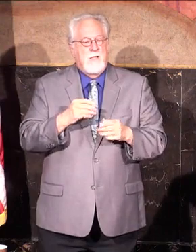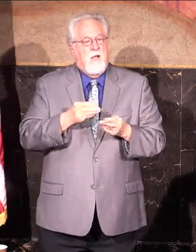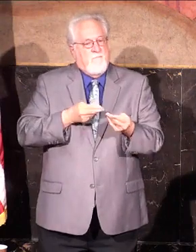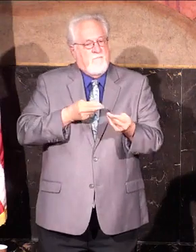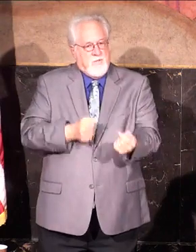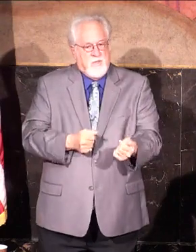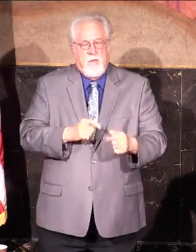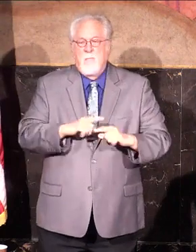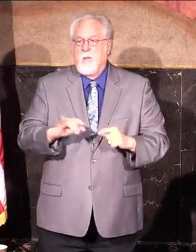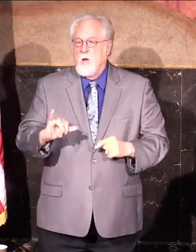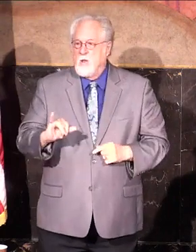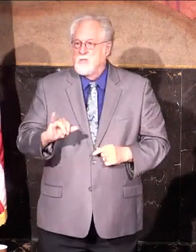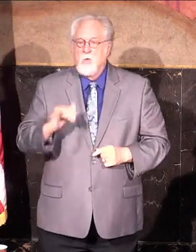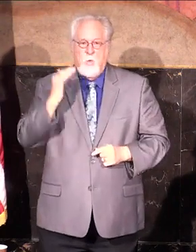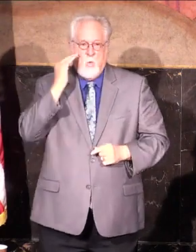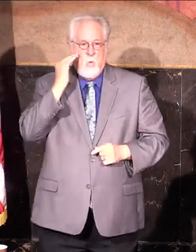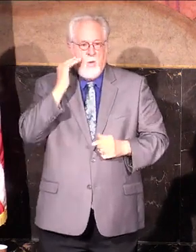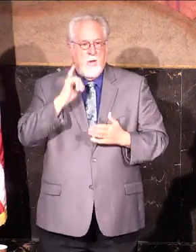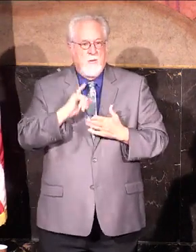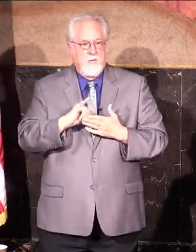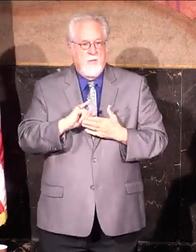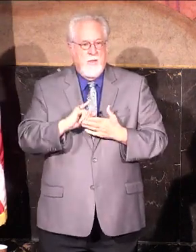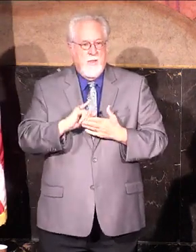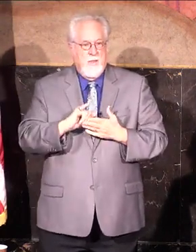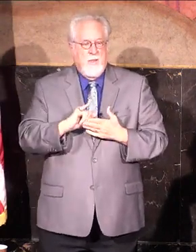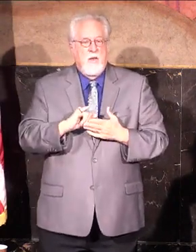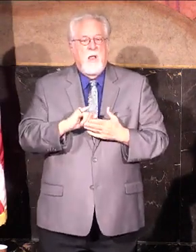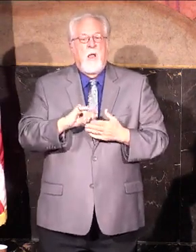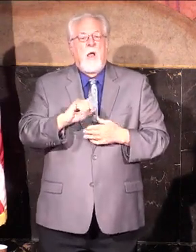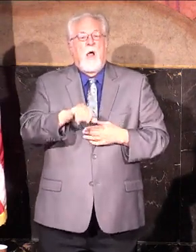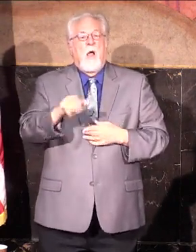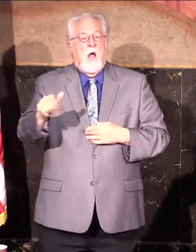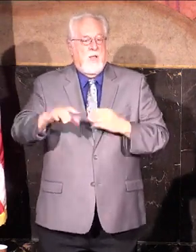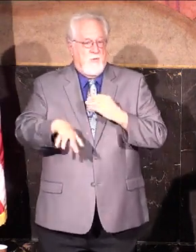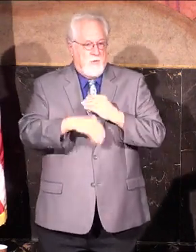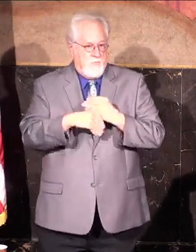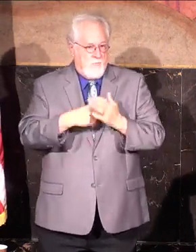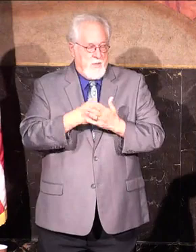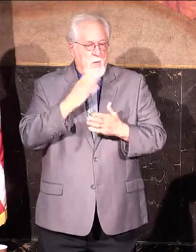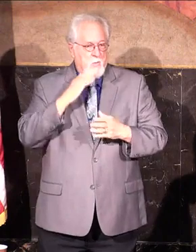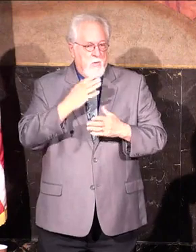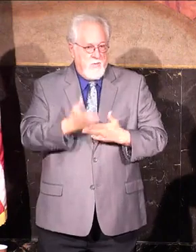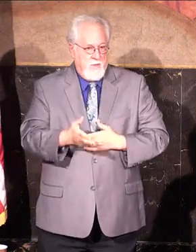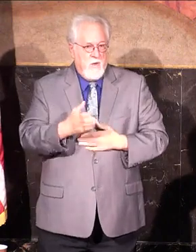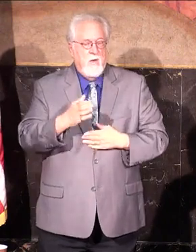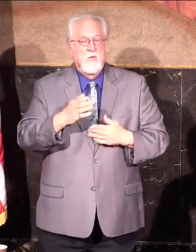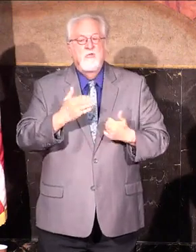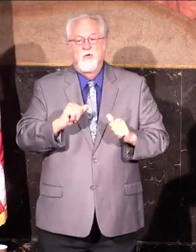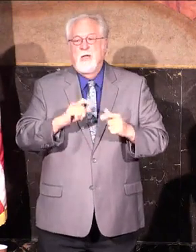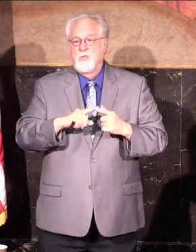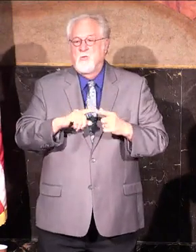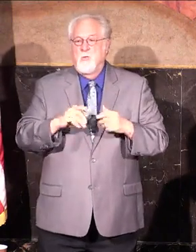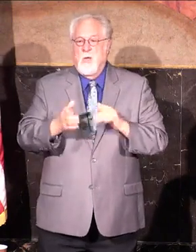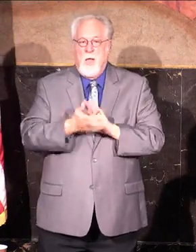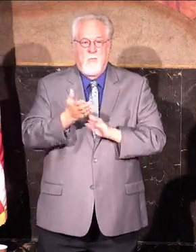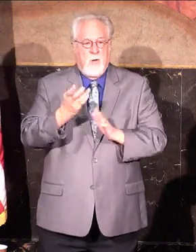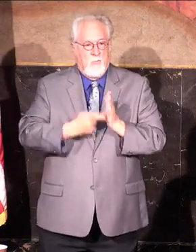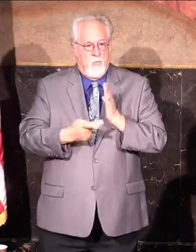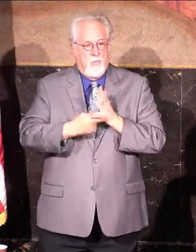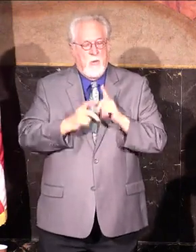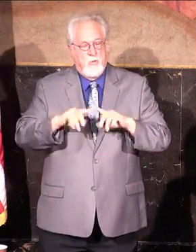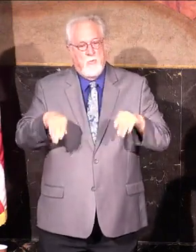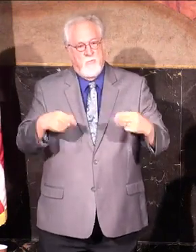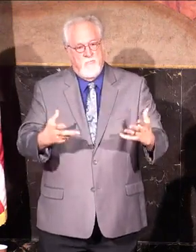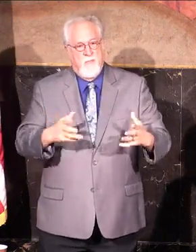efficiently, but we're also aware that additional dollars will be made available. And so we'll try to continue to operate this program in a way to provide the assistance